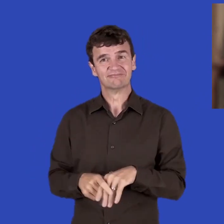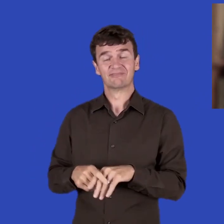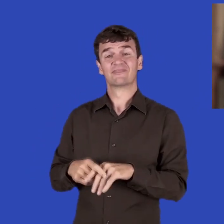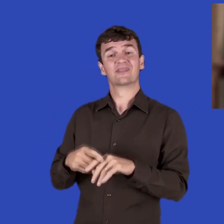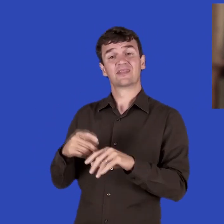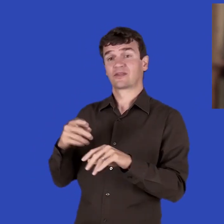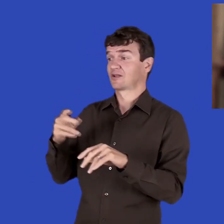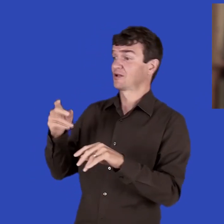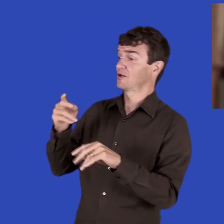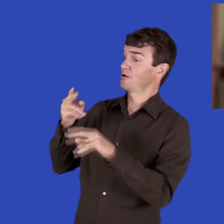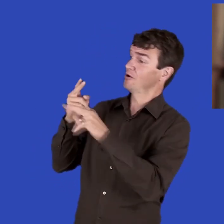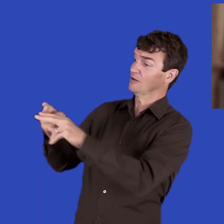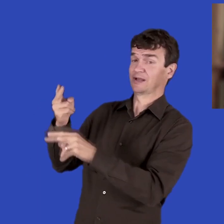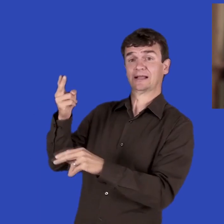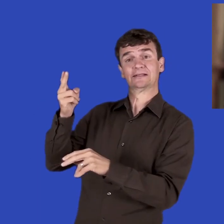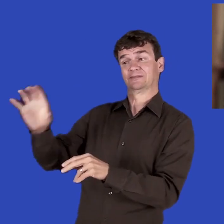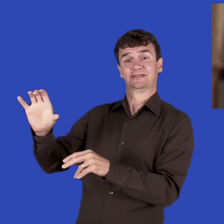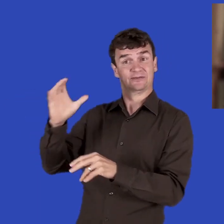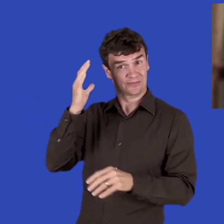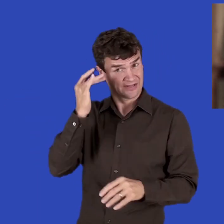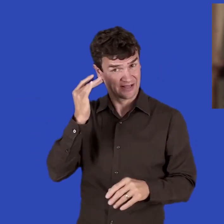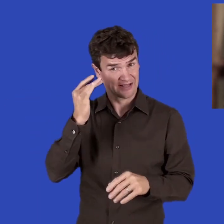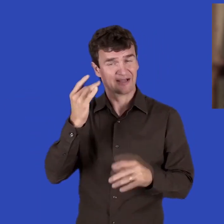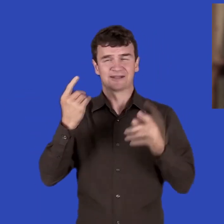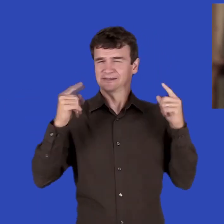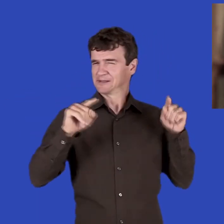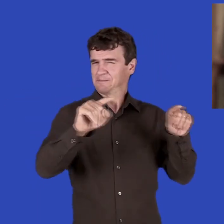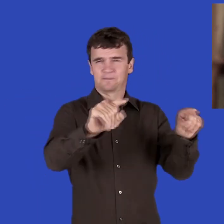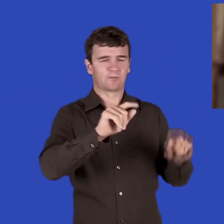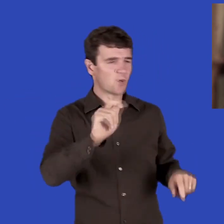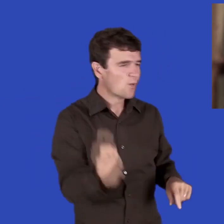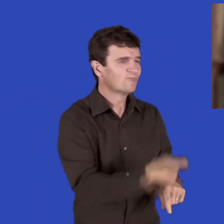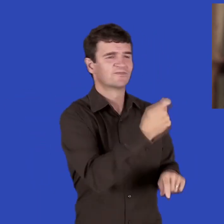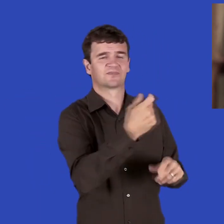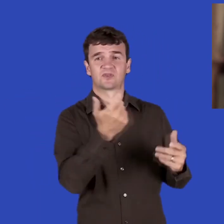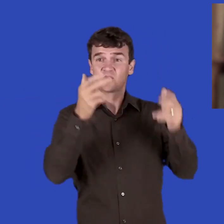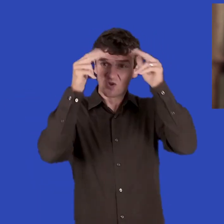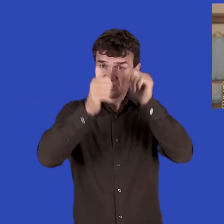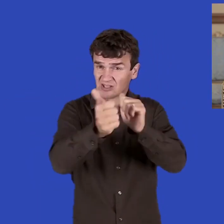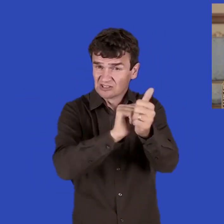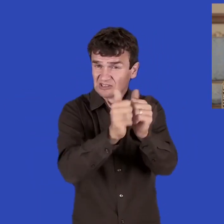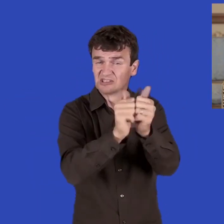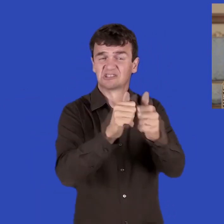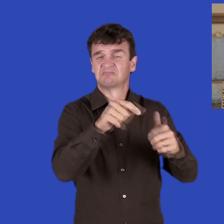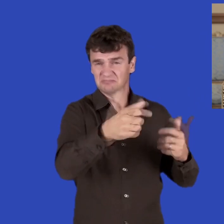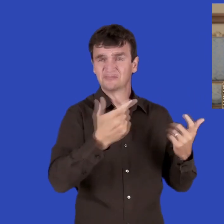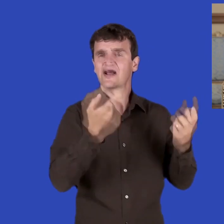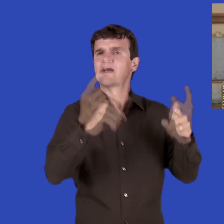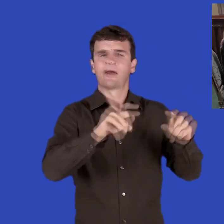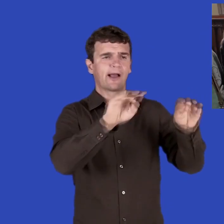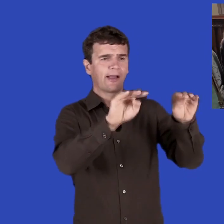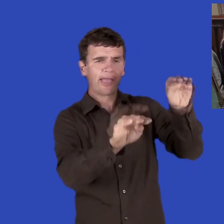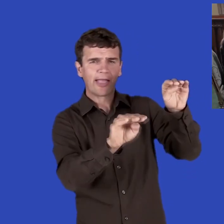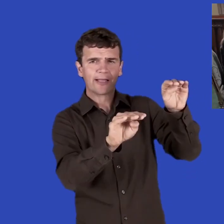that the origin of the word handicap actually came about in the 1800s in Ontario, and that as